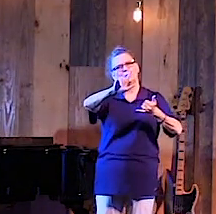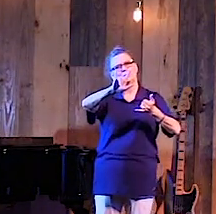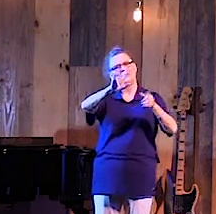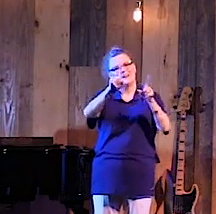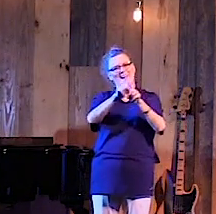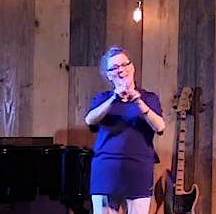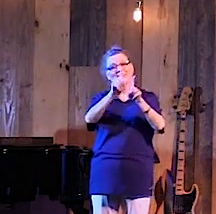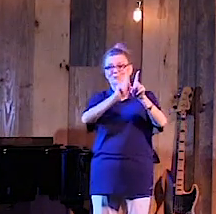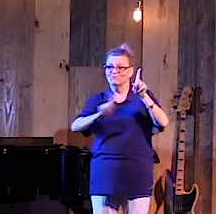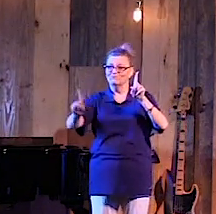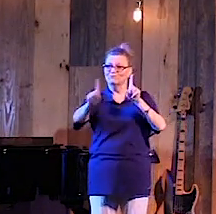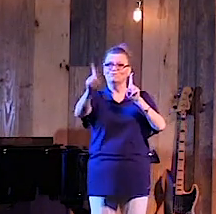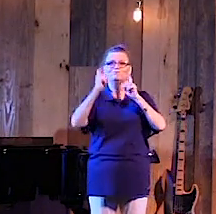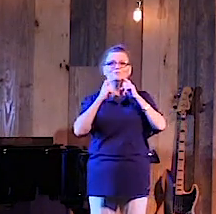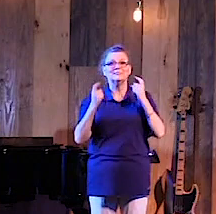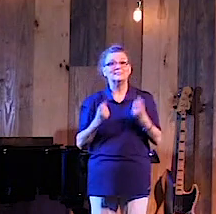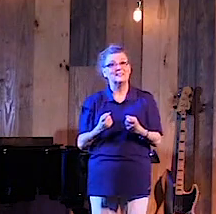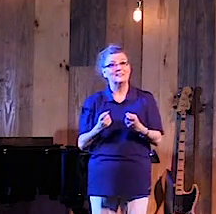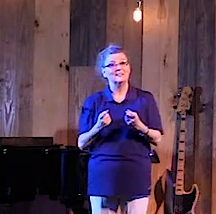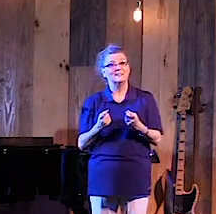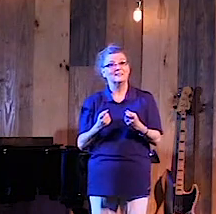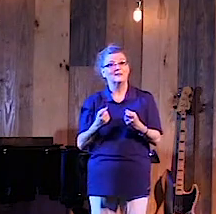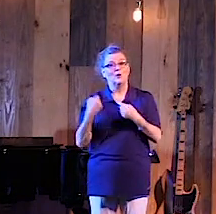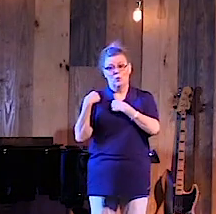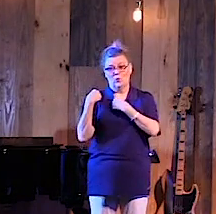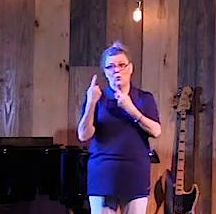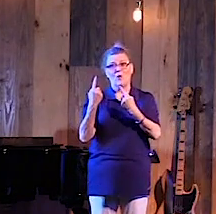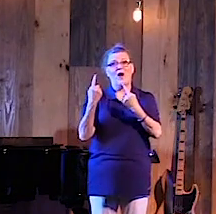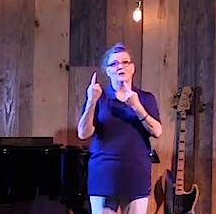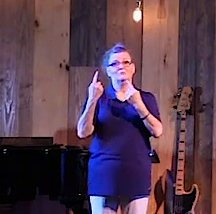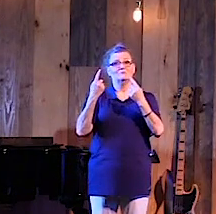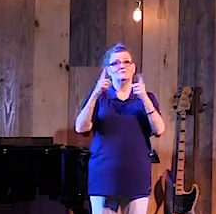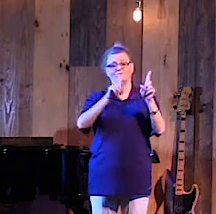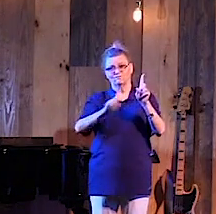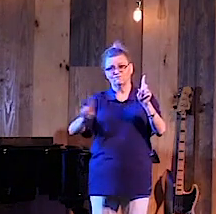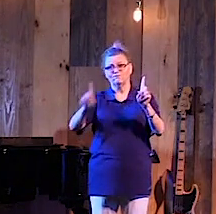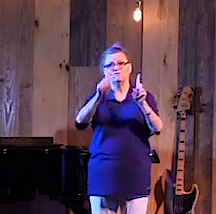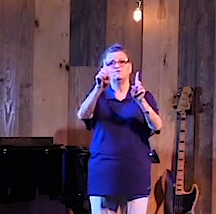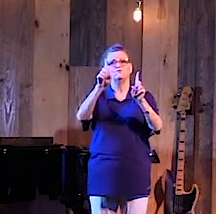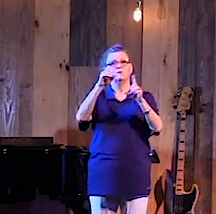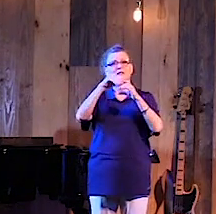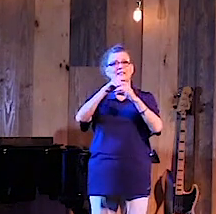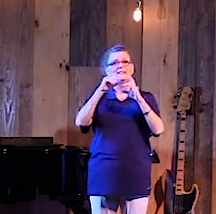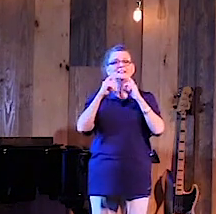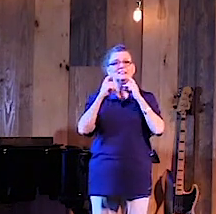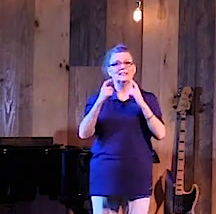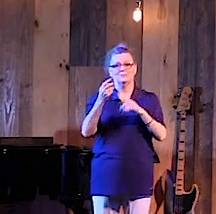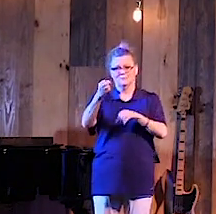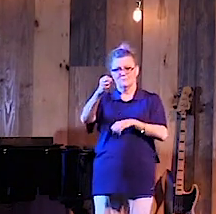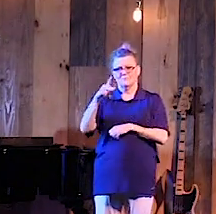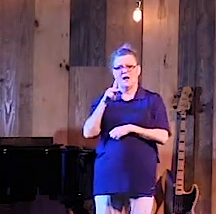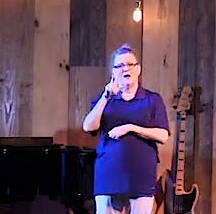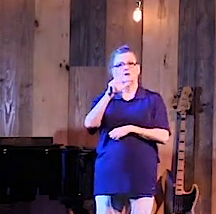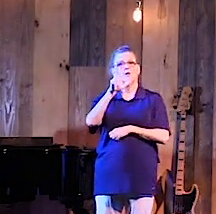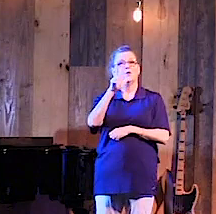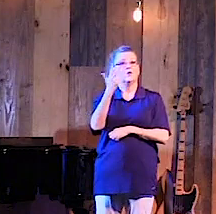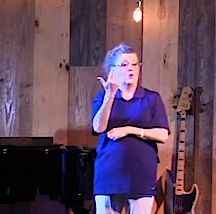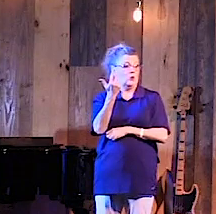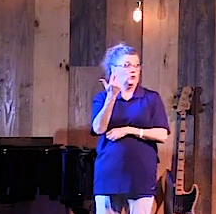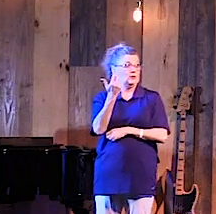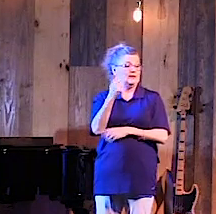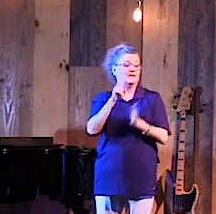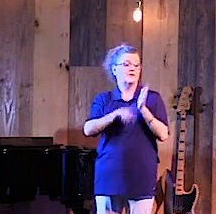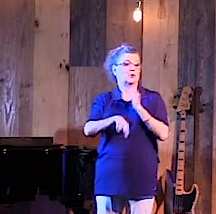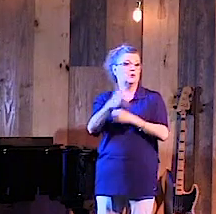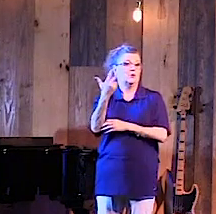sin. God loves you as you roam in the pain of sin. Go back to verse 13. And not many days later, the younger son